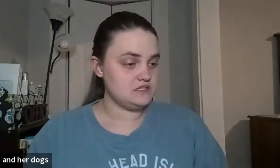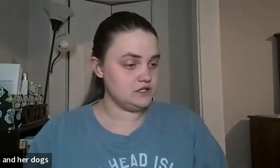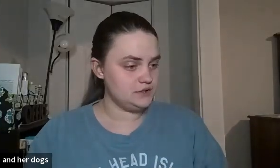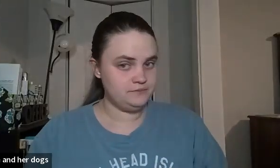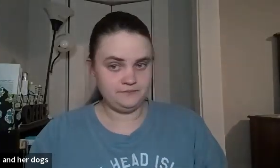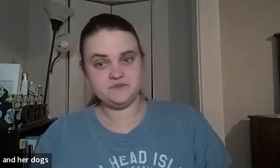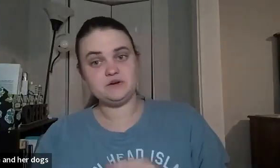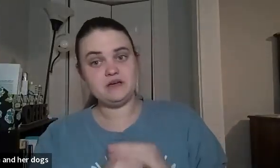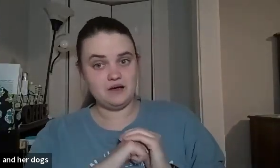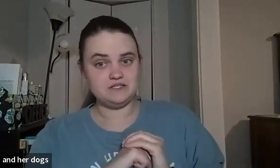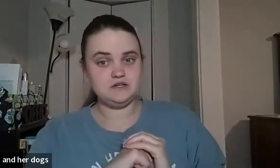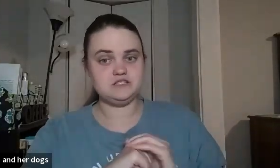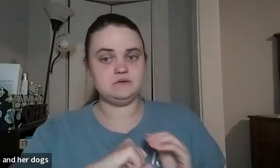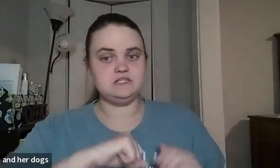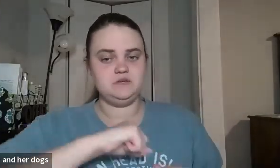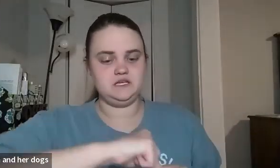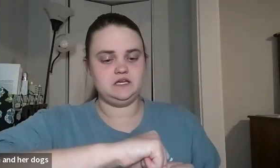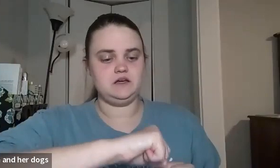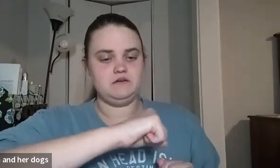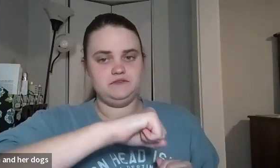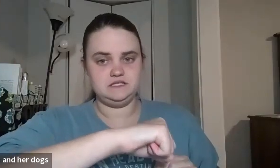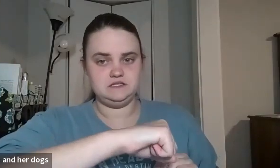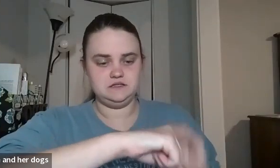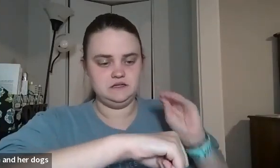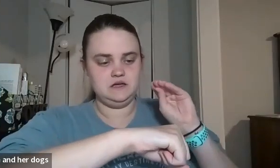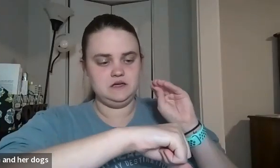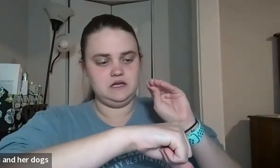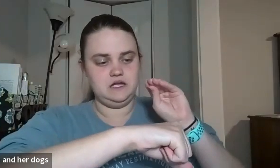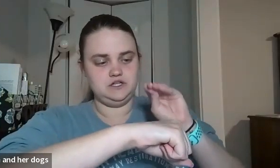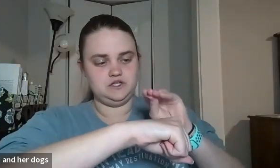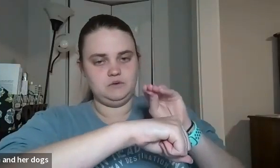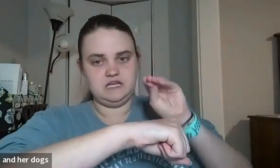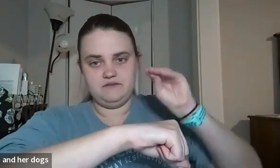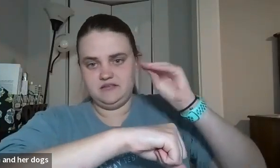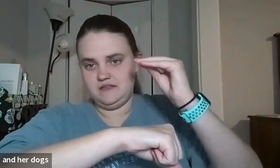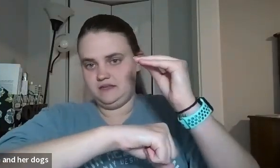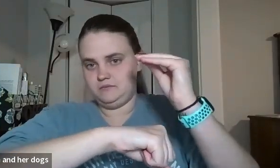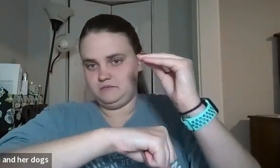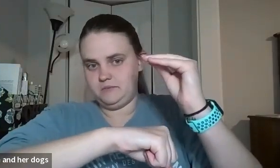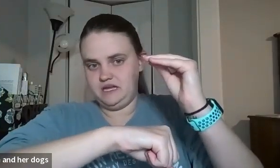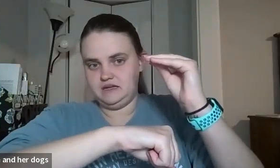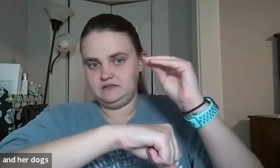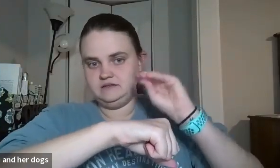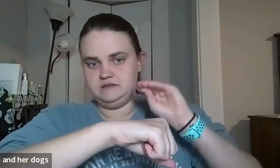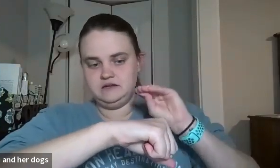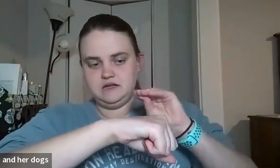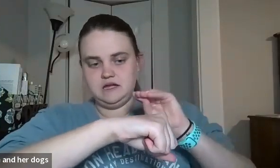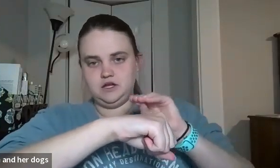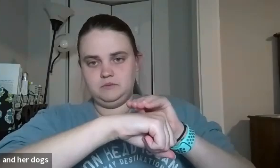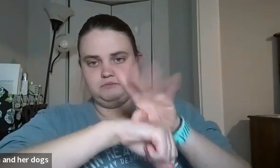counselor. So counselor is going to be a fist, and you're going to have again that like puppet hand, and you're going to push